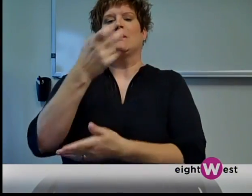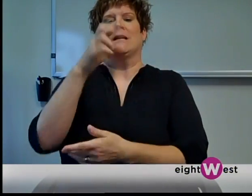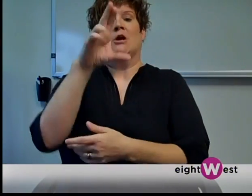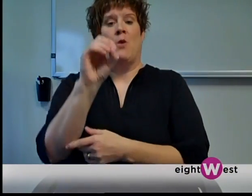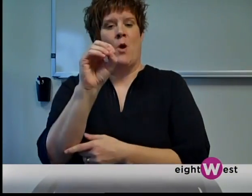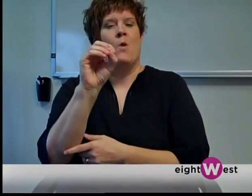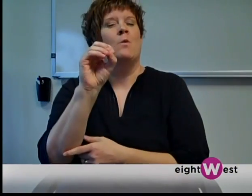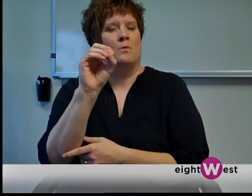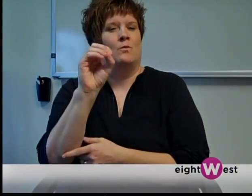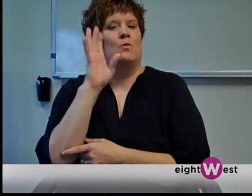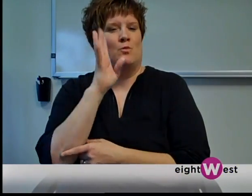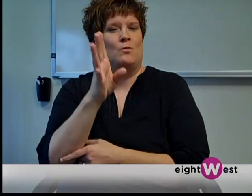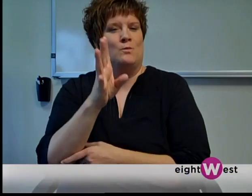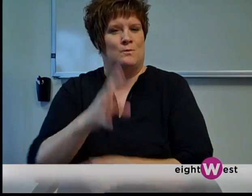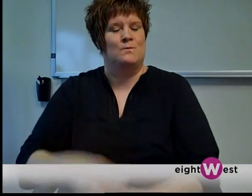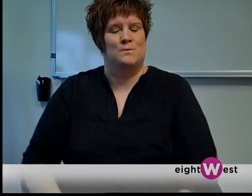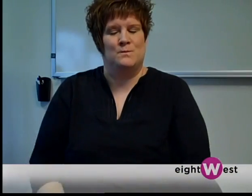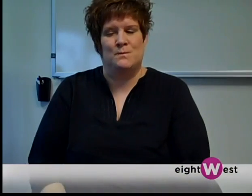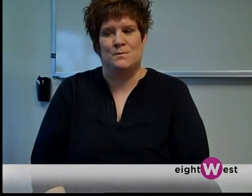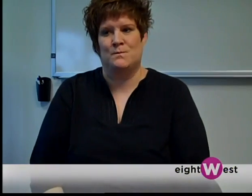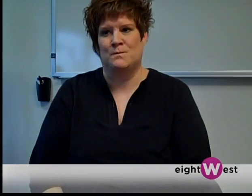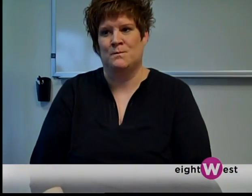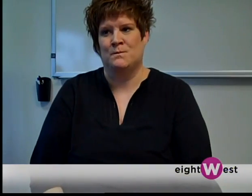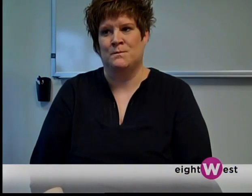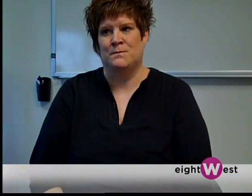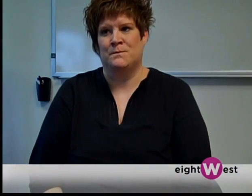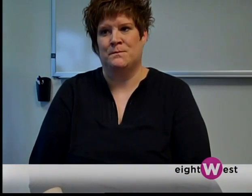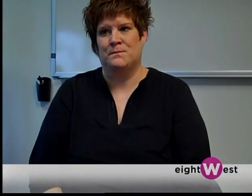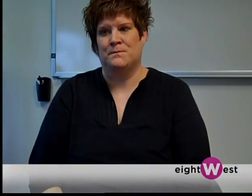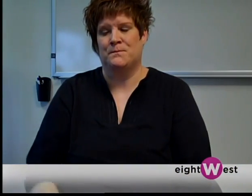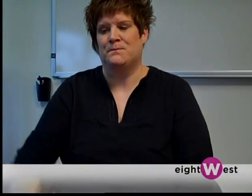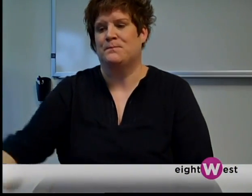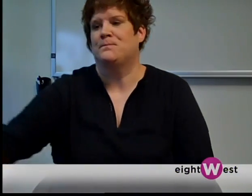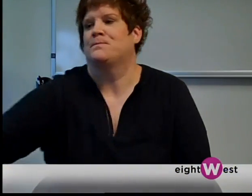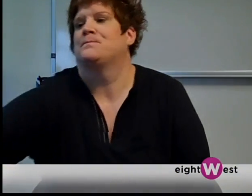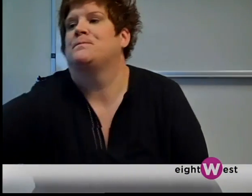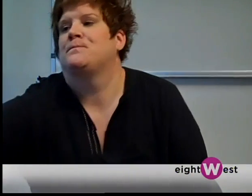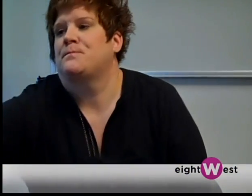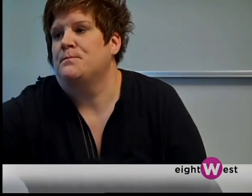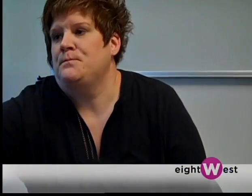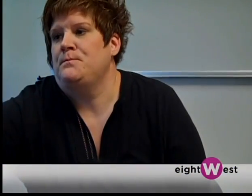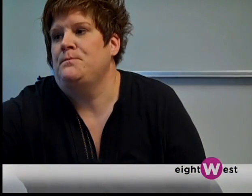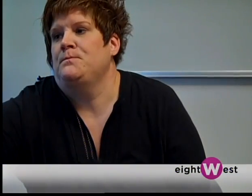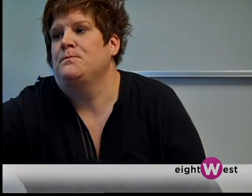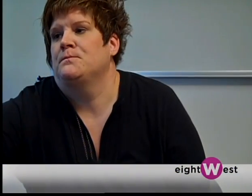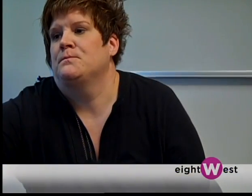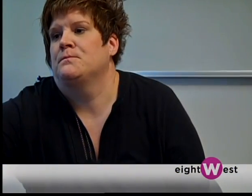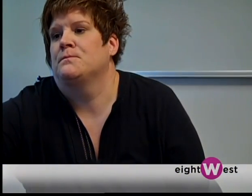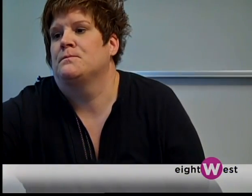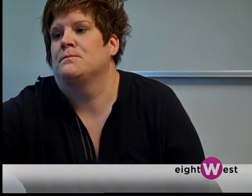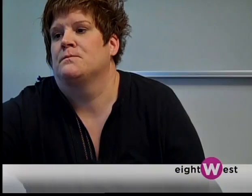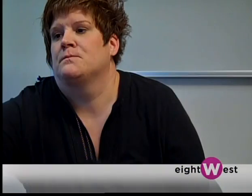one expression and then change your expression and say the exact same thing, it can mean a whole different